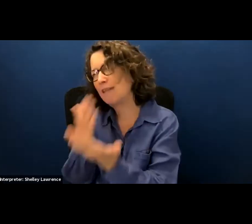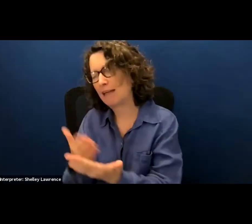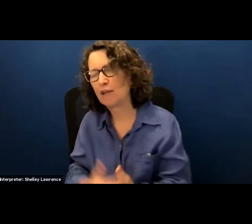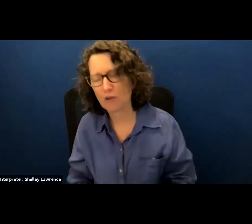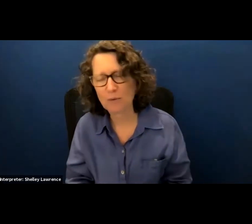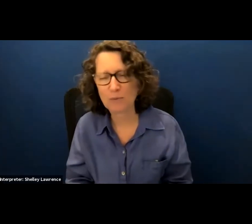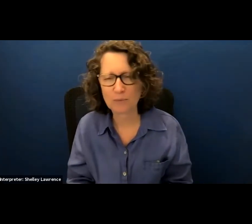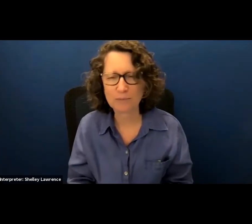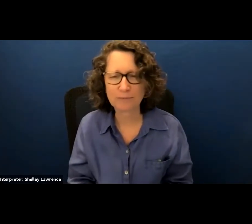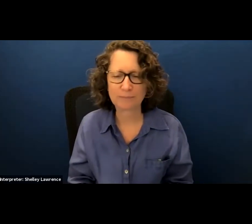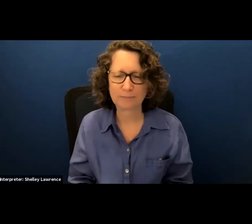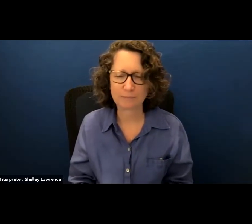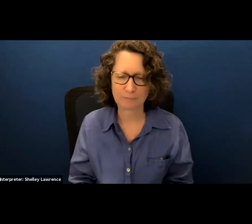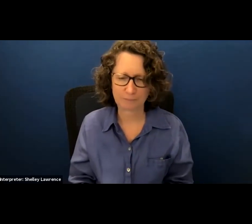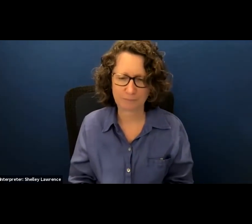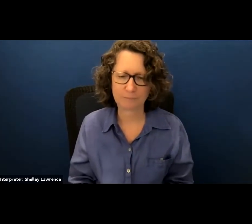much.